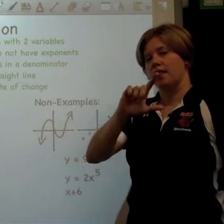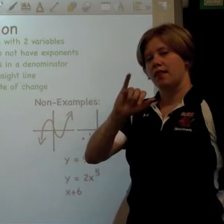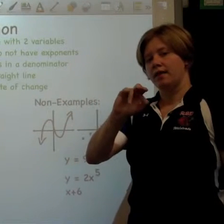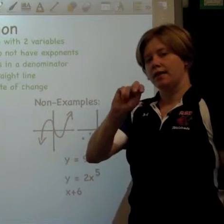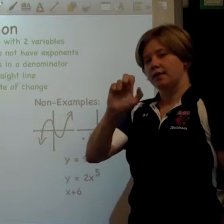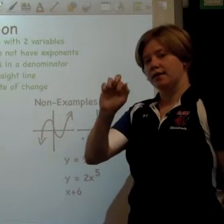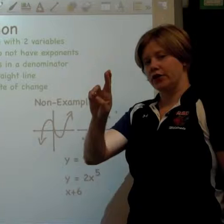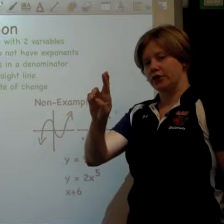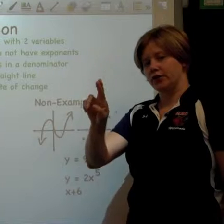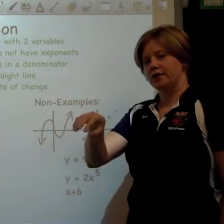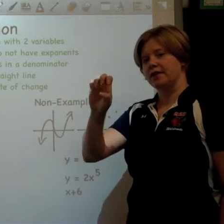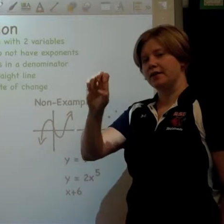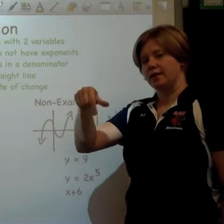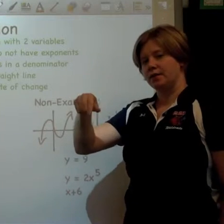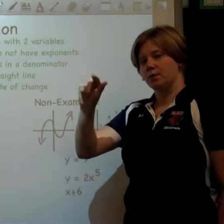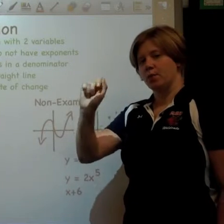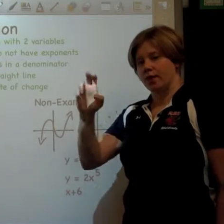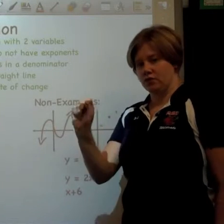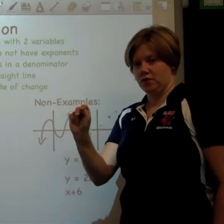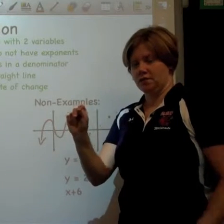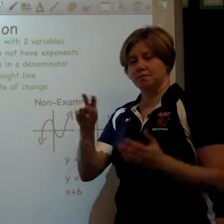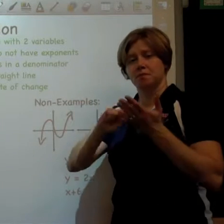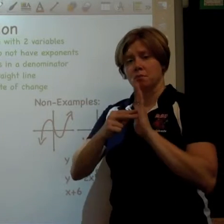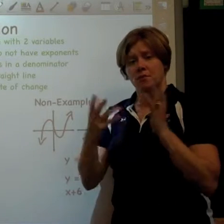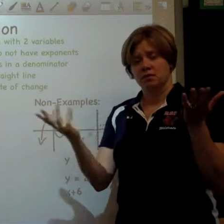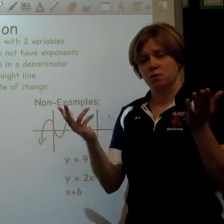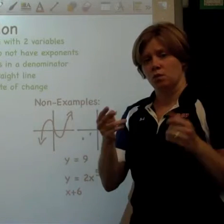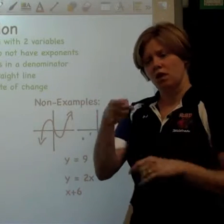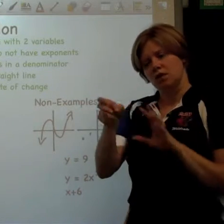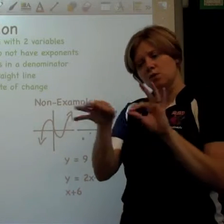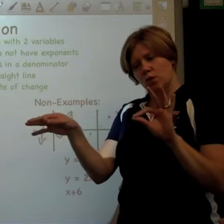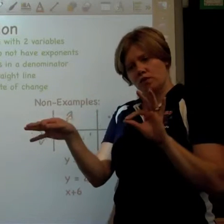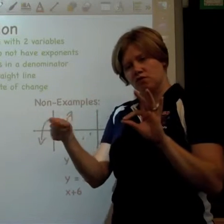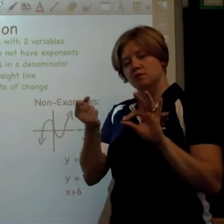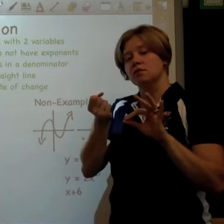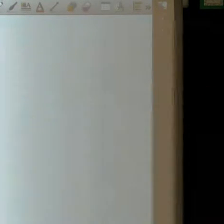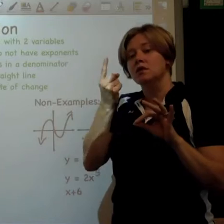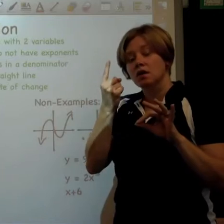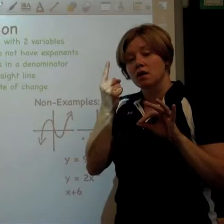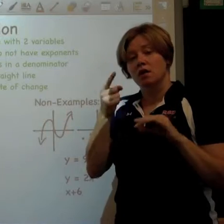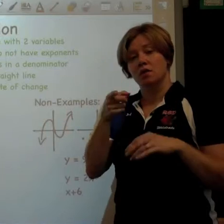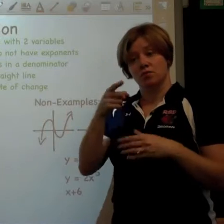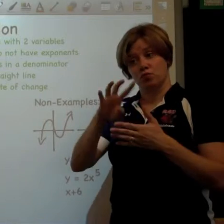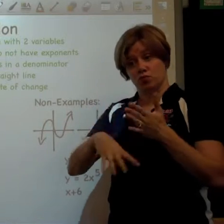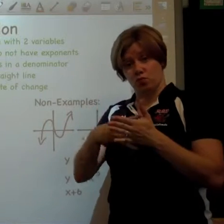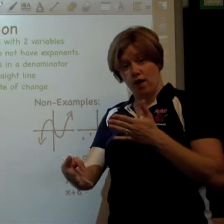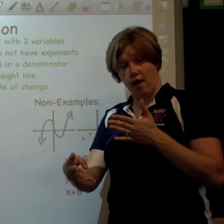So the topic is linear equations, which means you have an equation